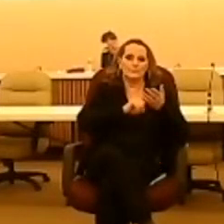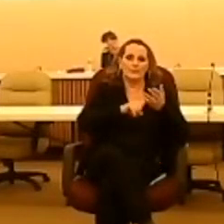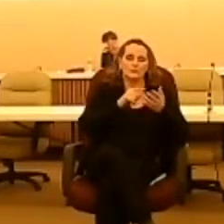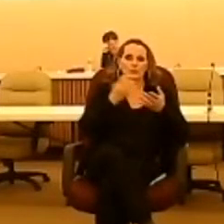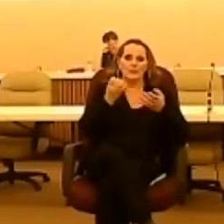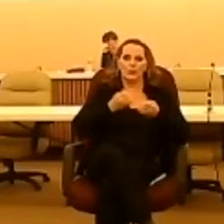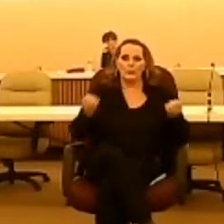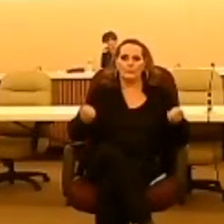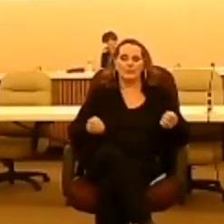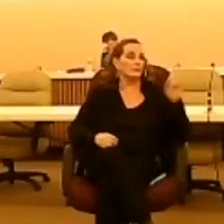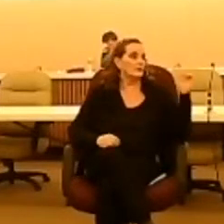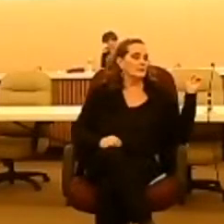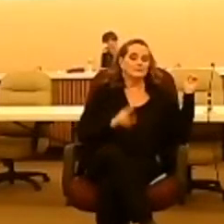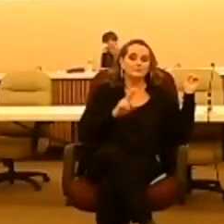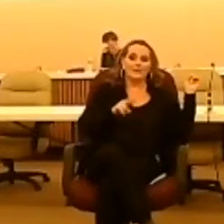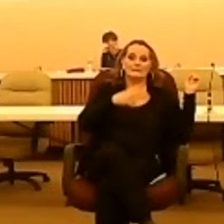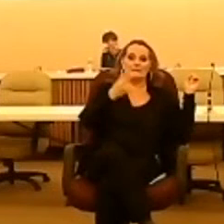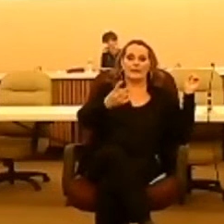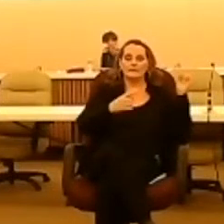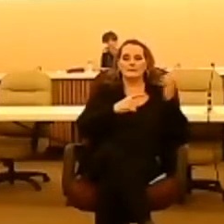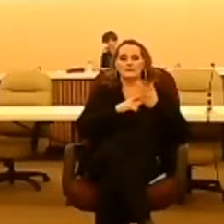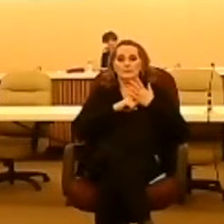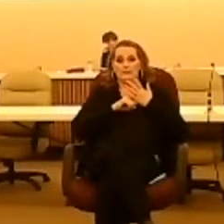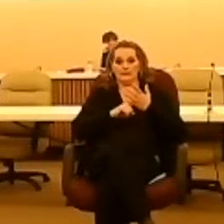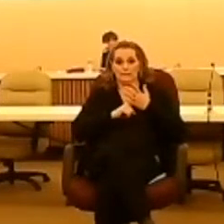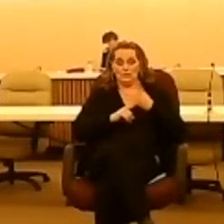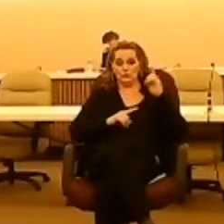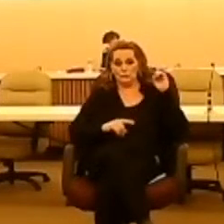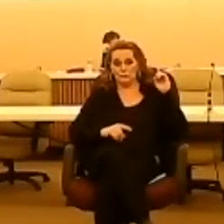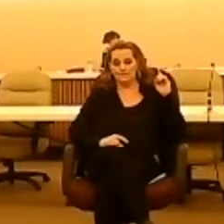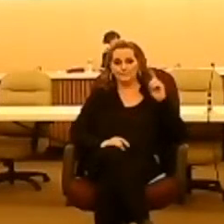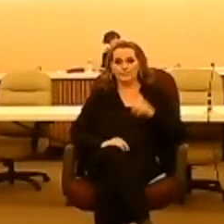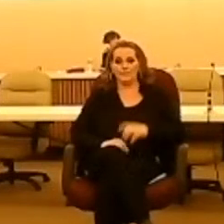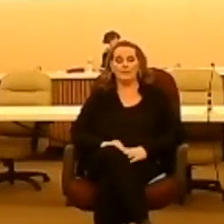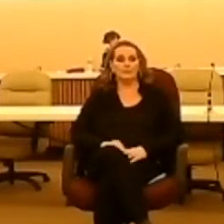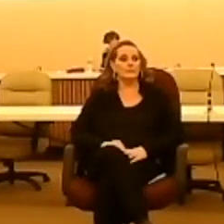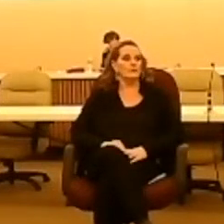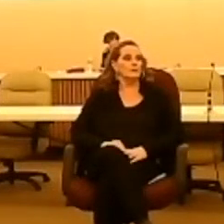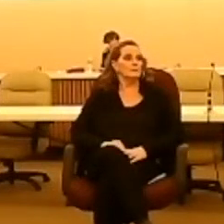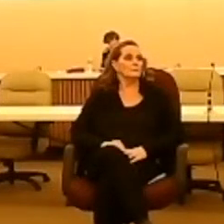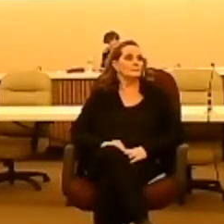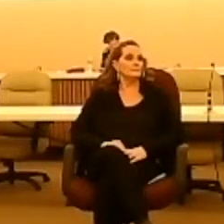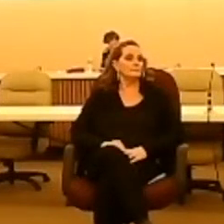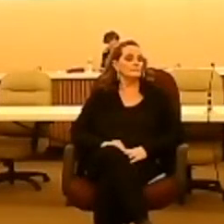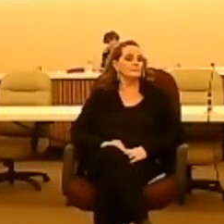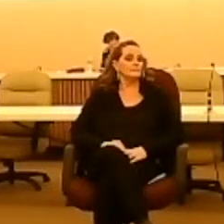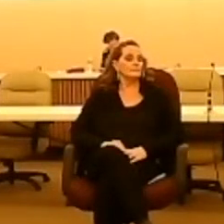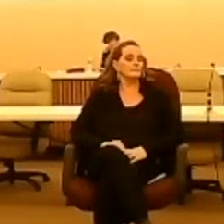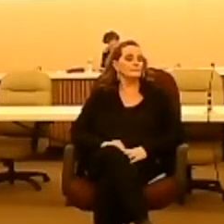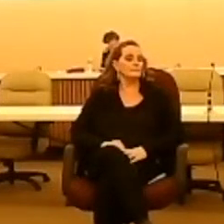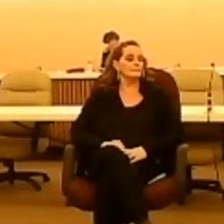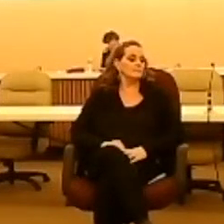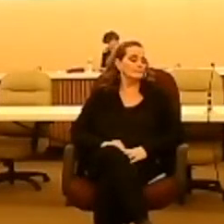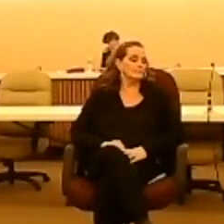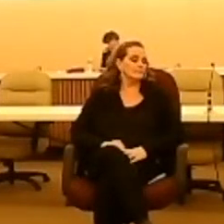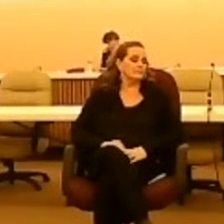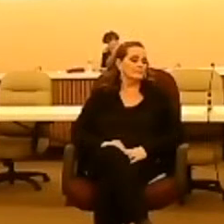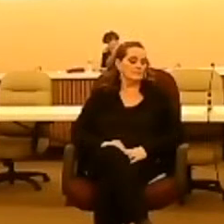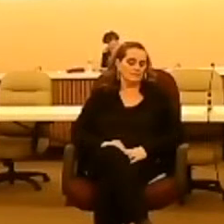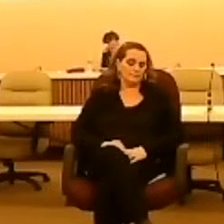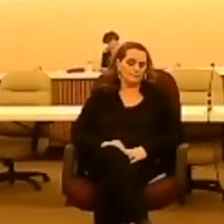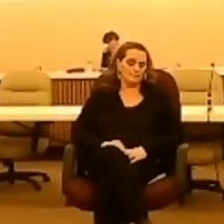Any discussion? I got it. What was that? Am